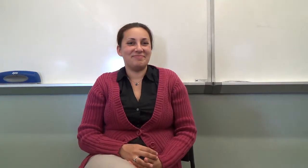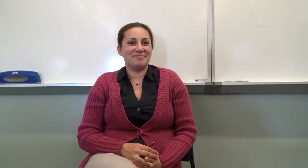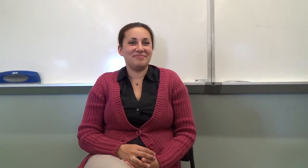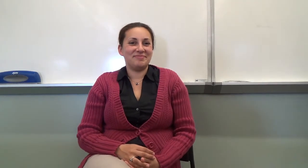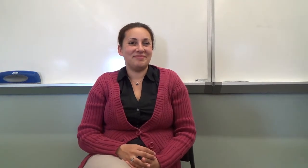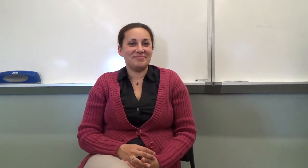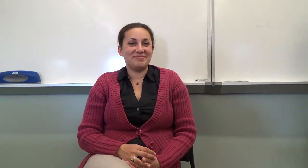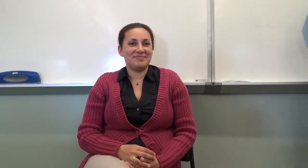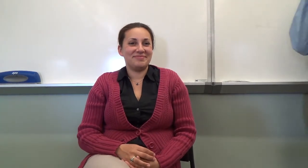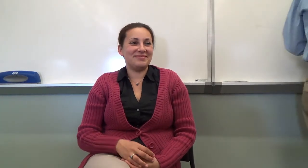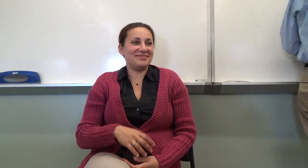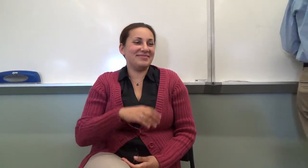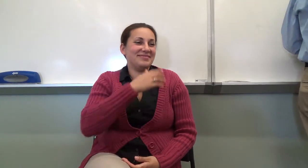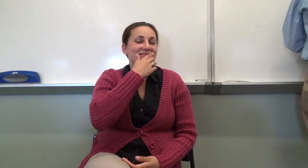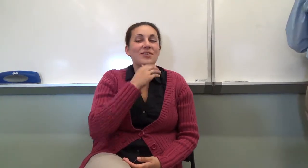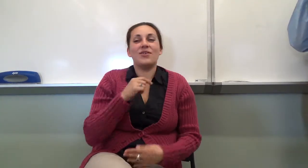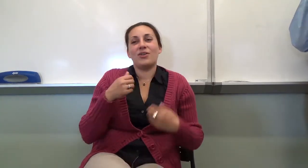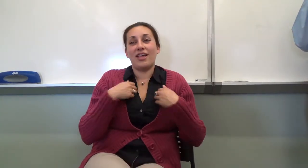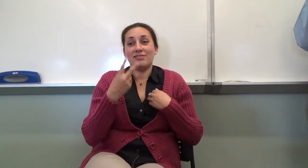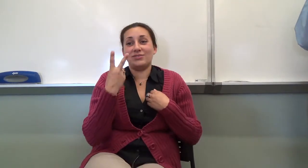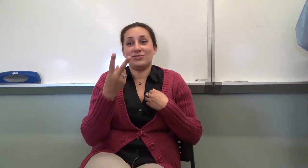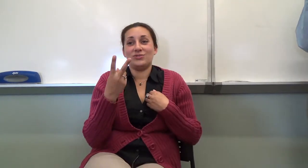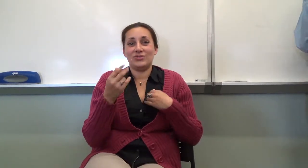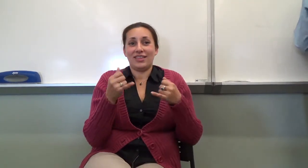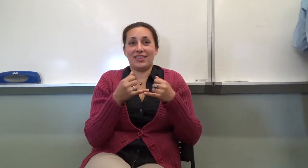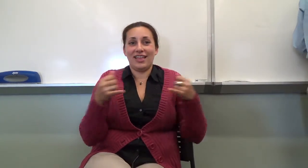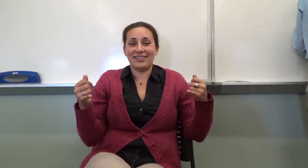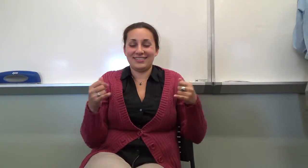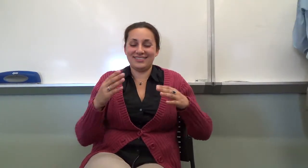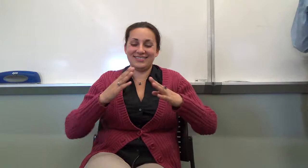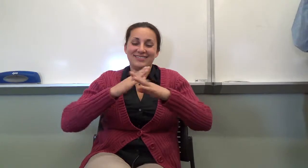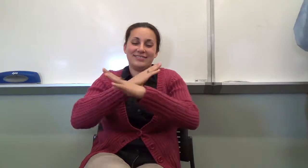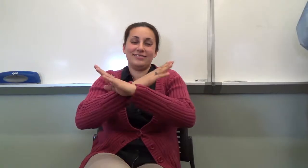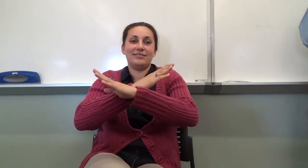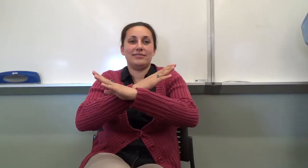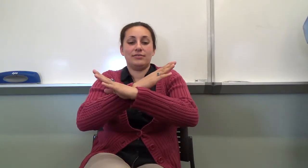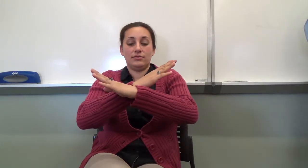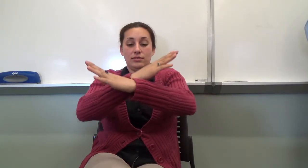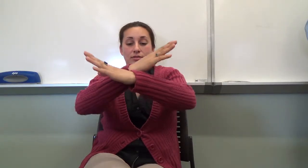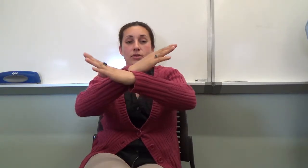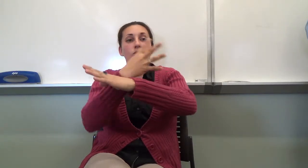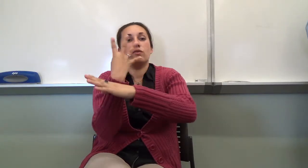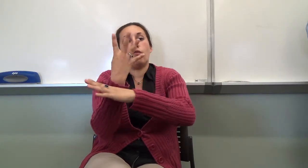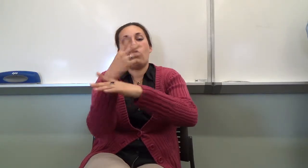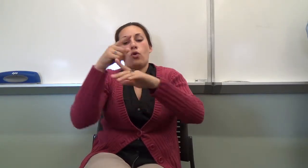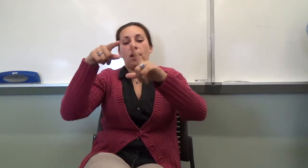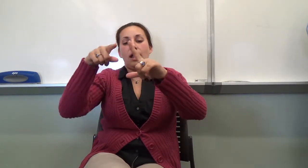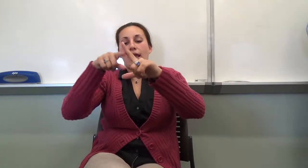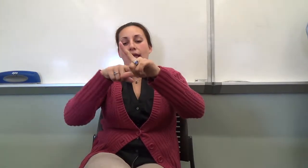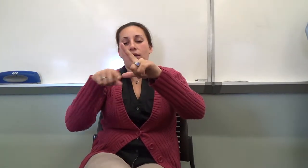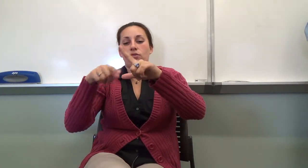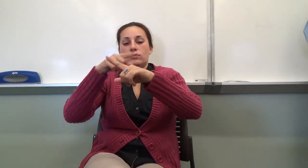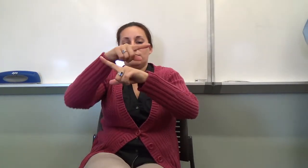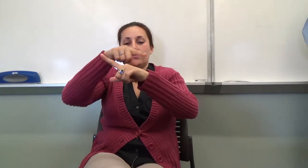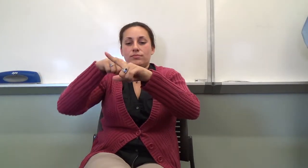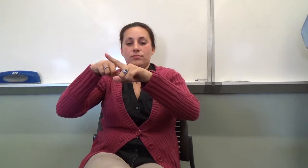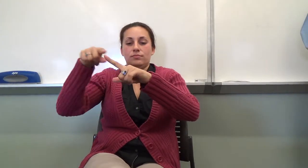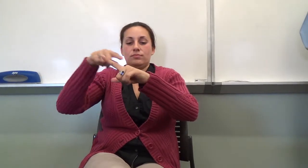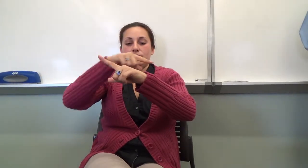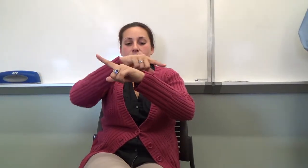When you have 2 lines intersecting, you've got 4 angles formed. We'll call it A, B, C, and